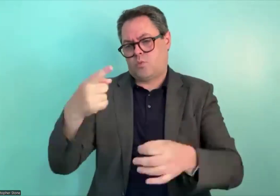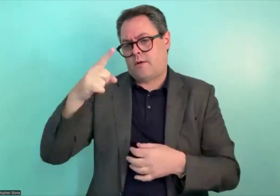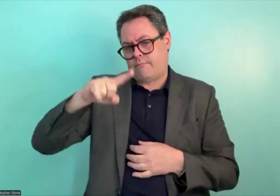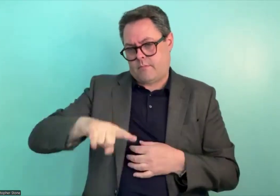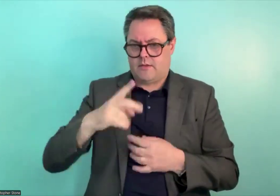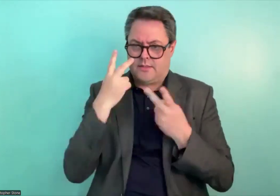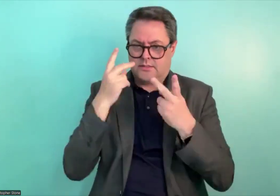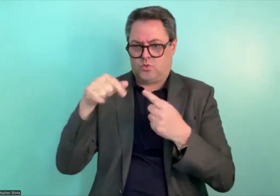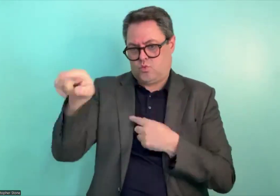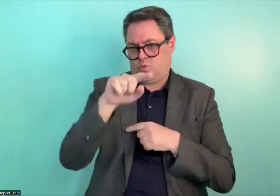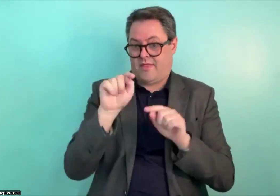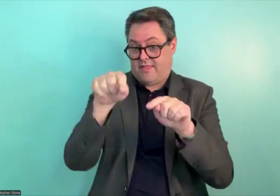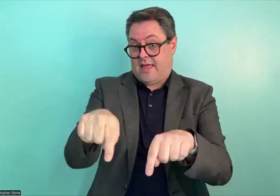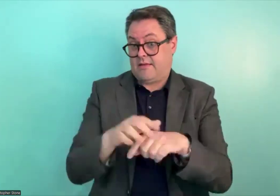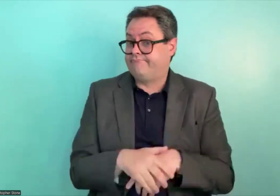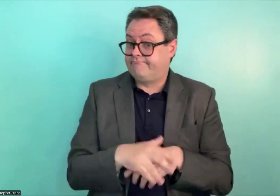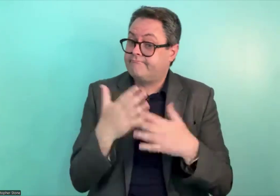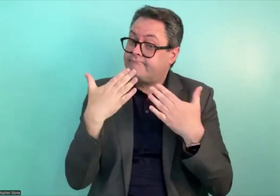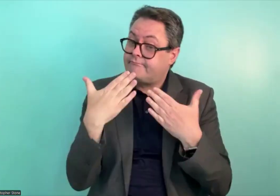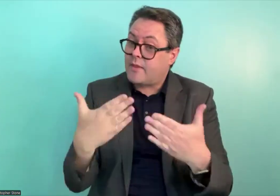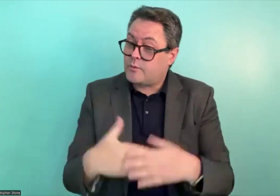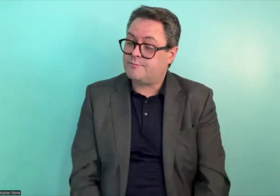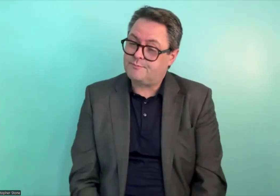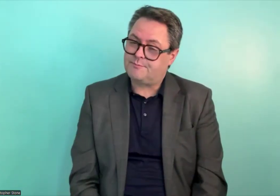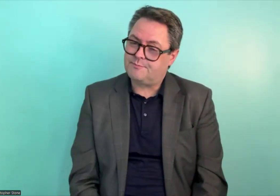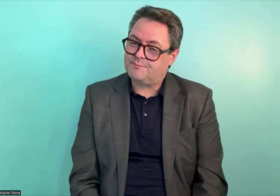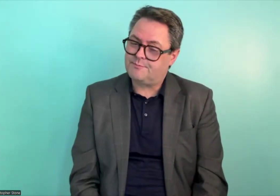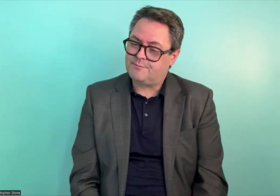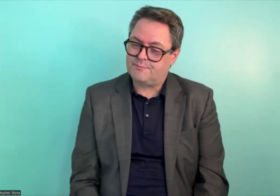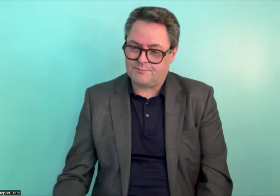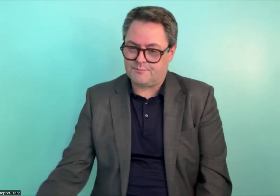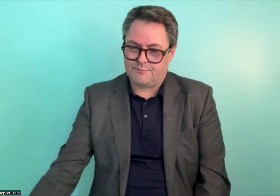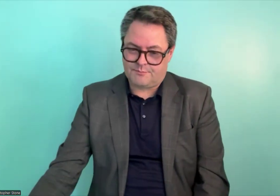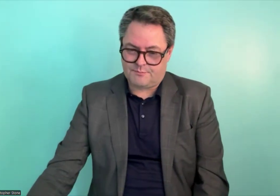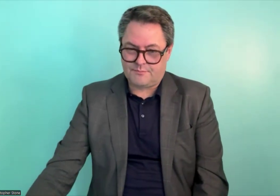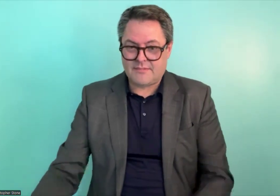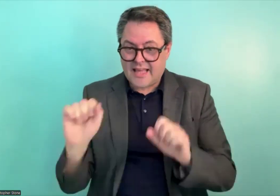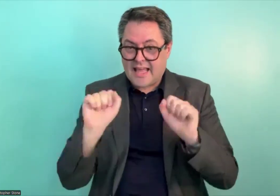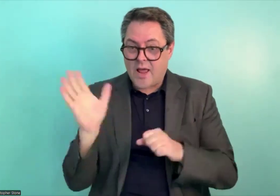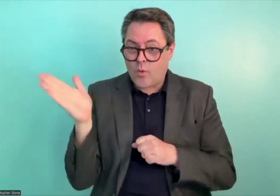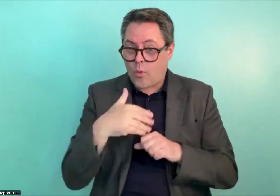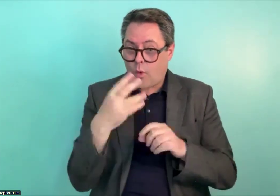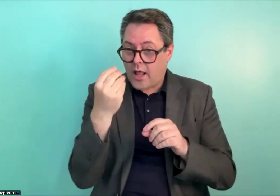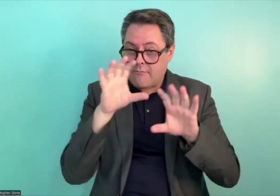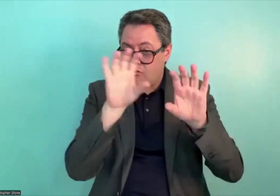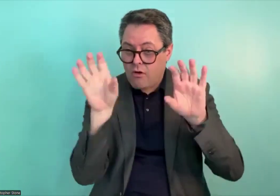Apologies for you not receiving the information you needed in advance. And I look forward to seeing you in a month's time when we can further discuss these matters. Thank you very